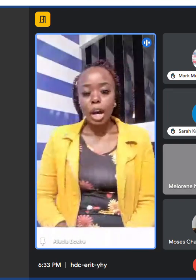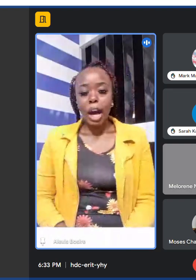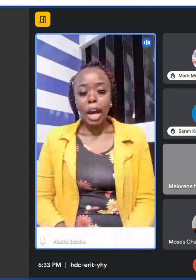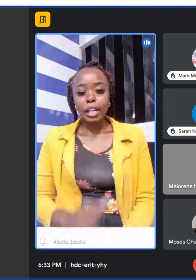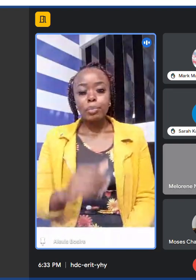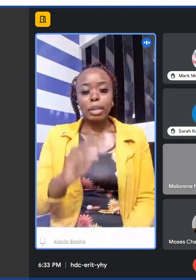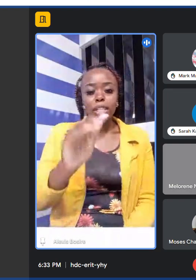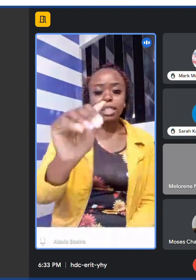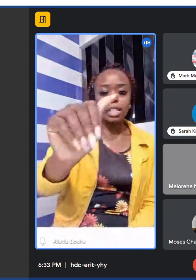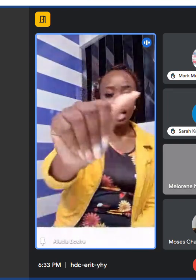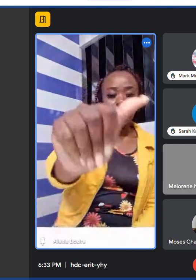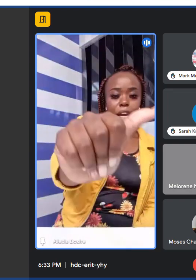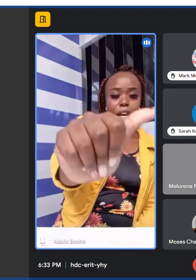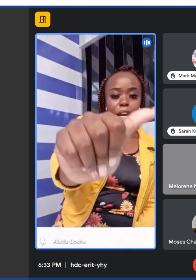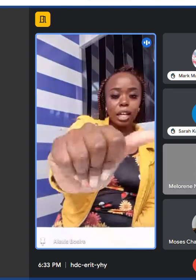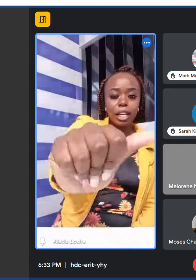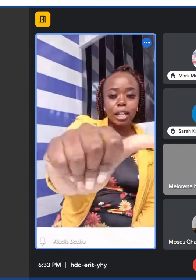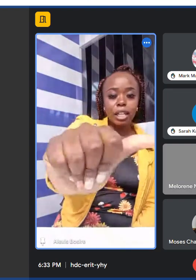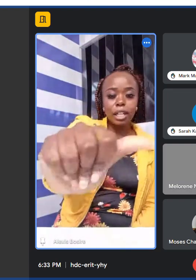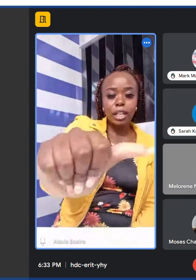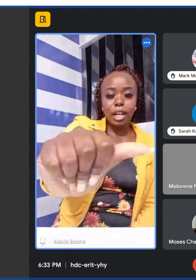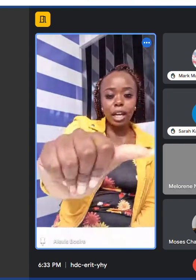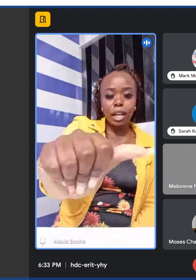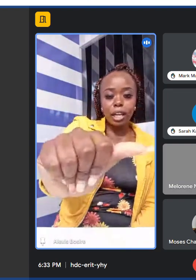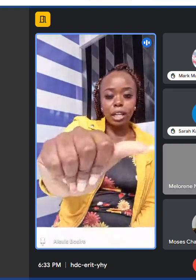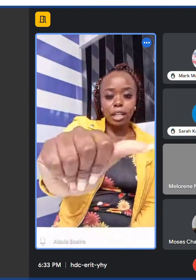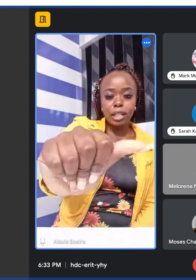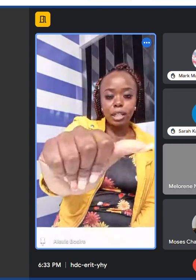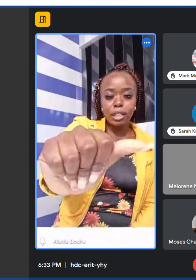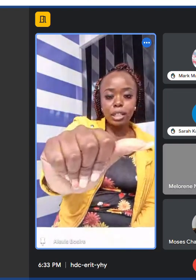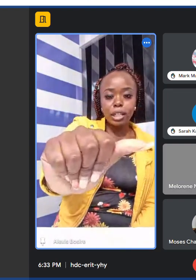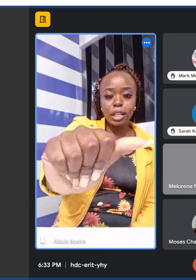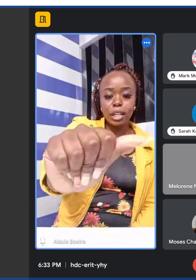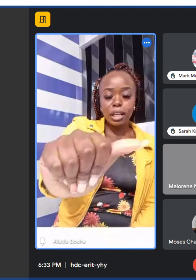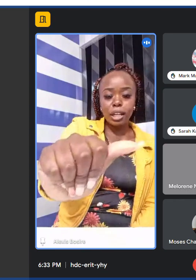So I repeat A,